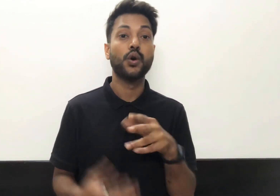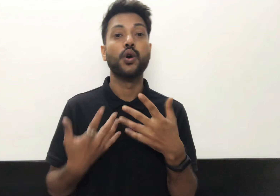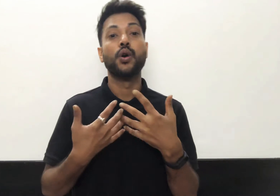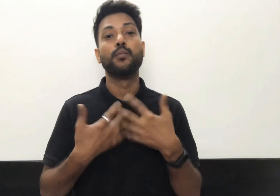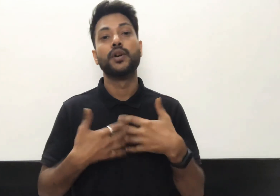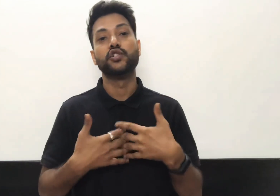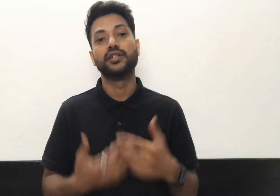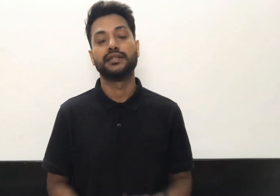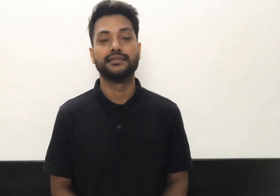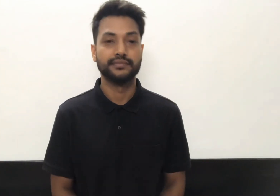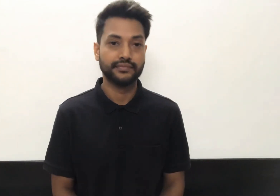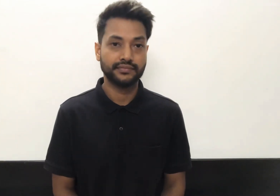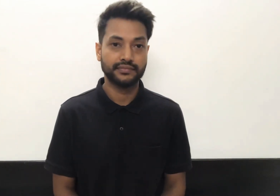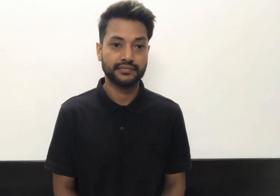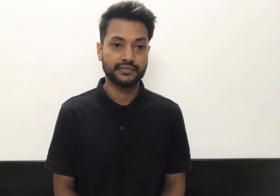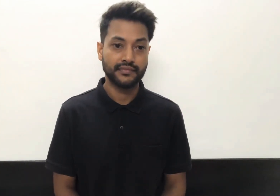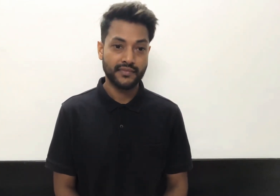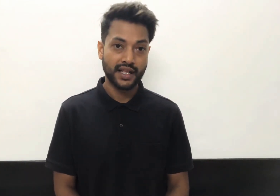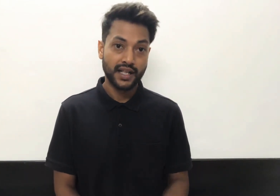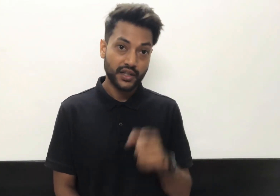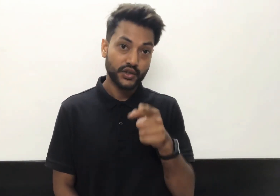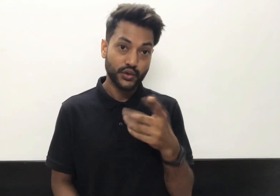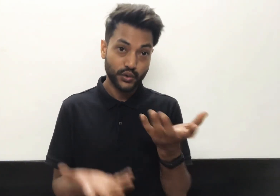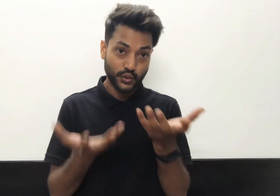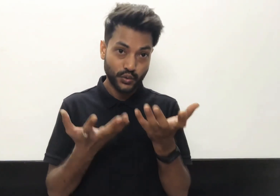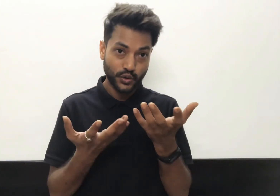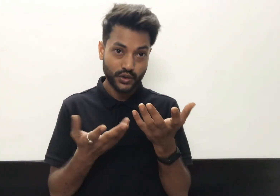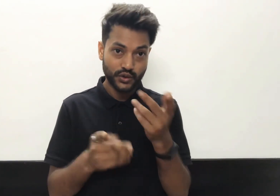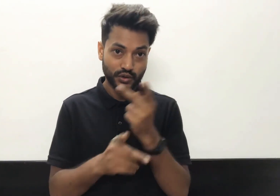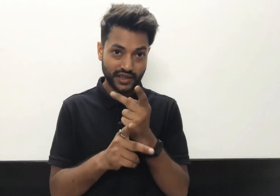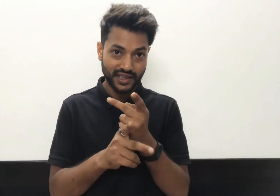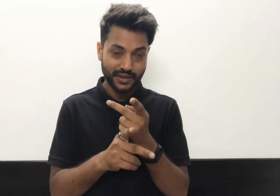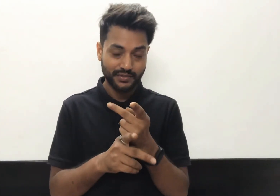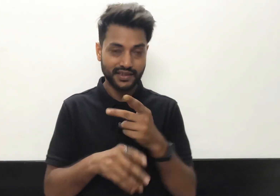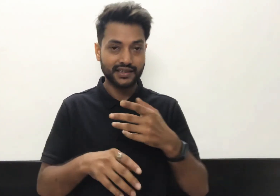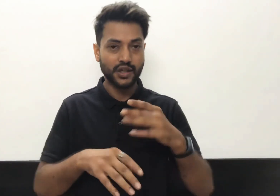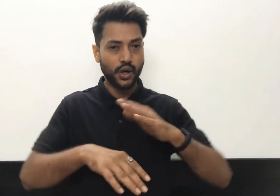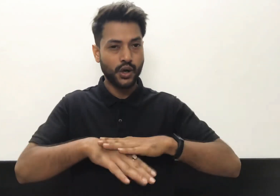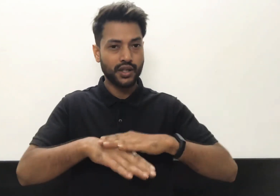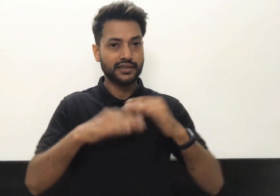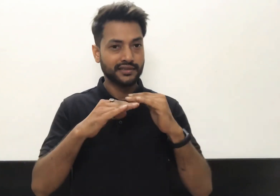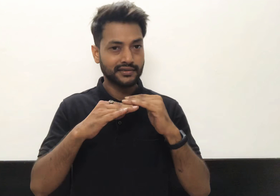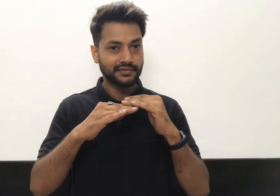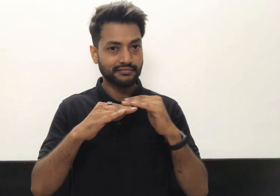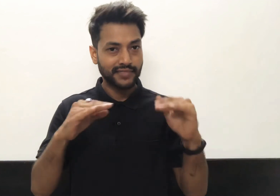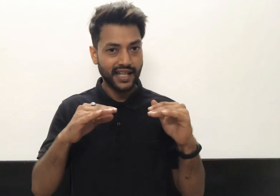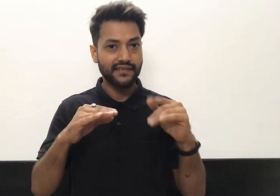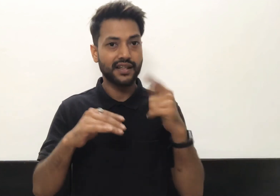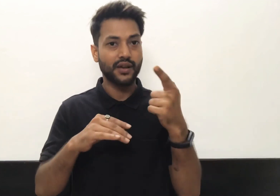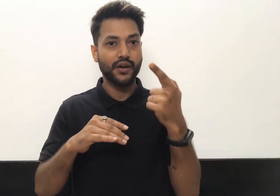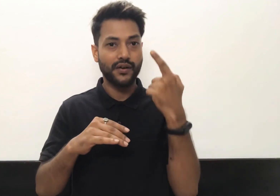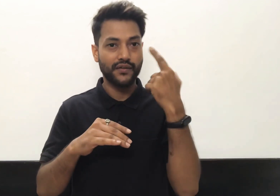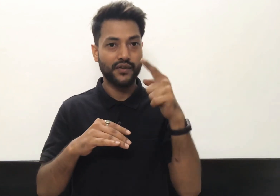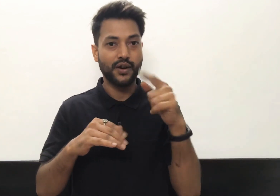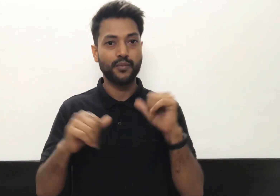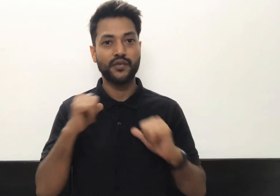you want to keep this at a certain level of performance on all levels of life, then